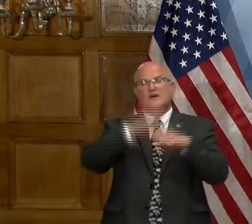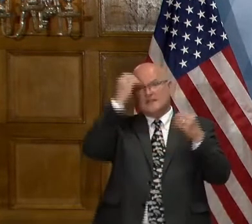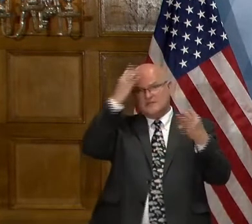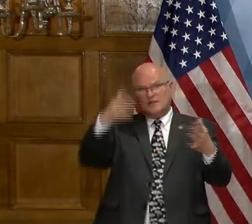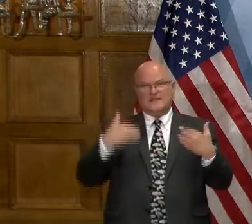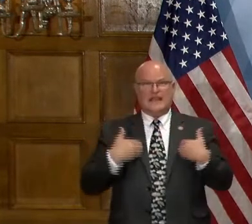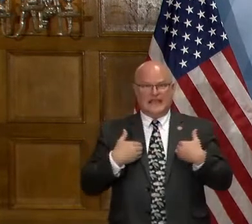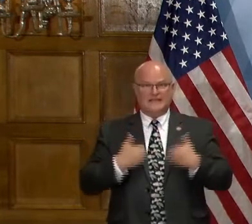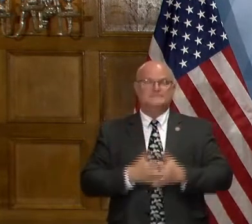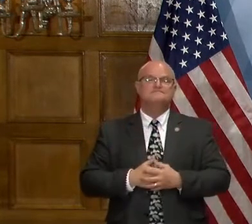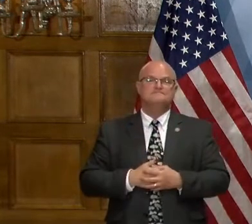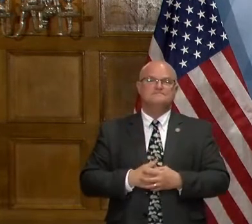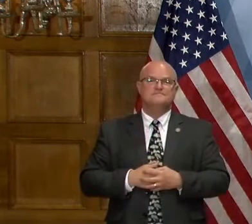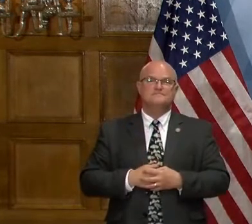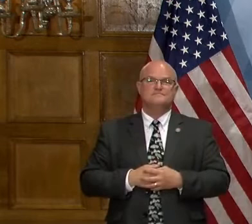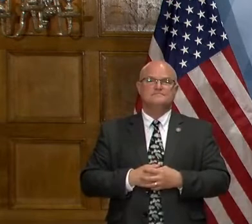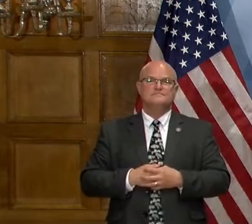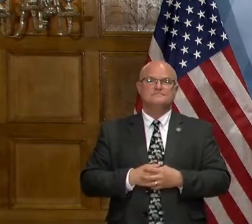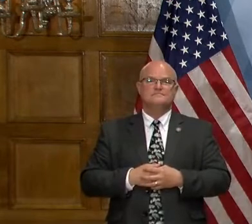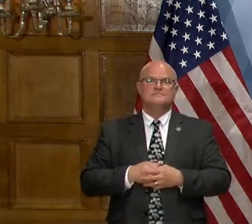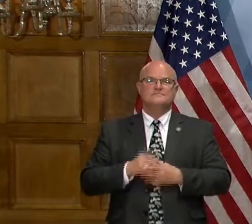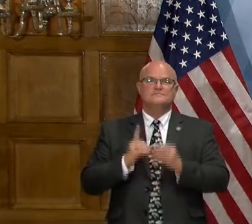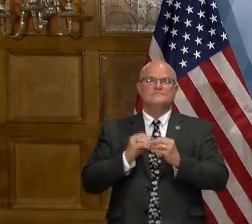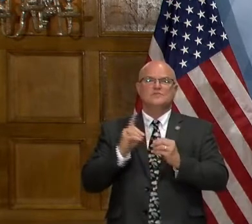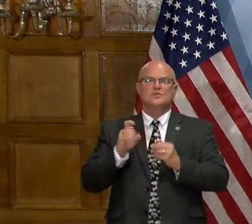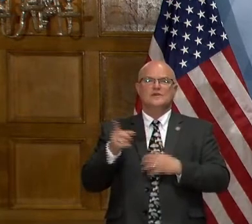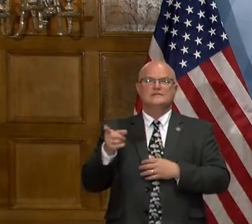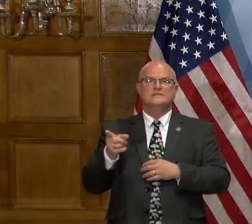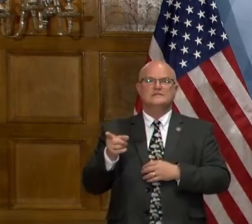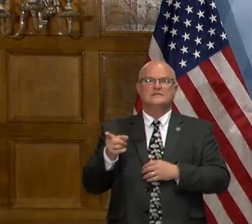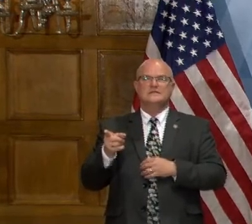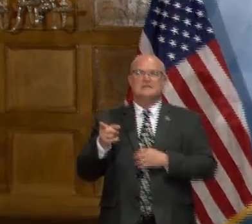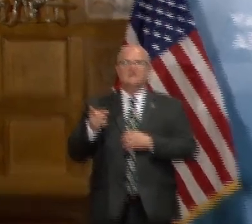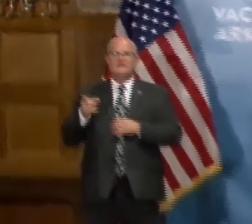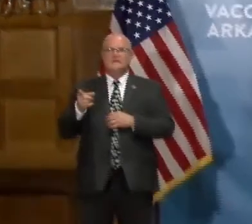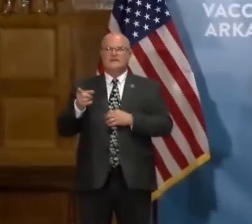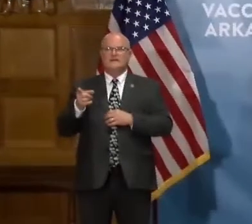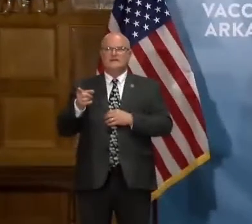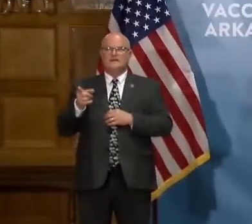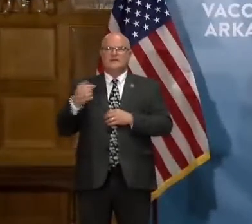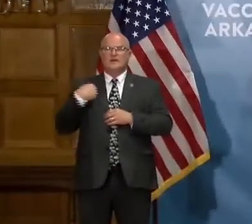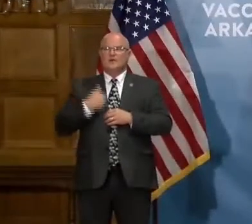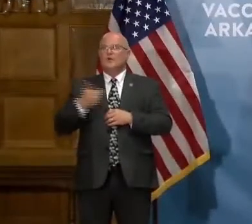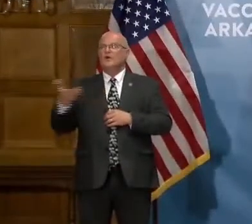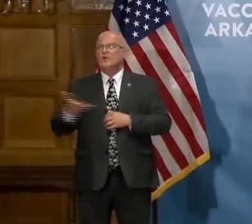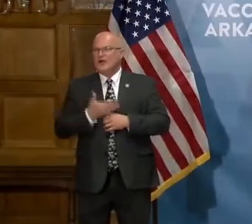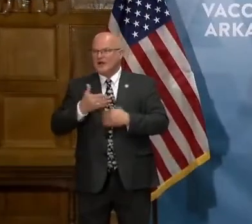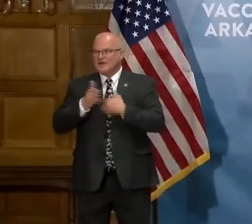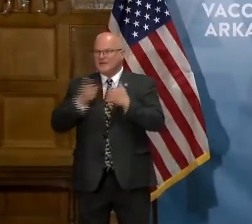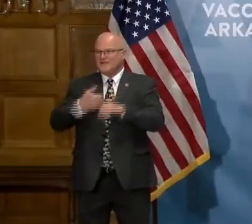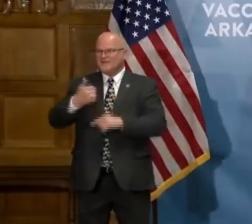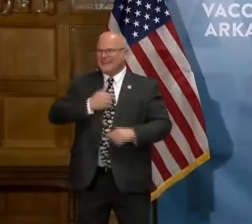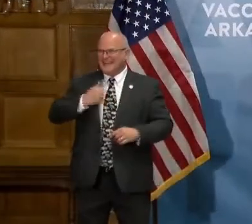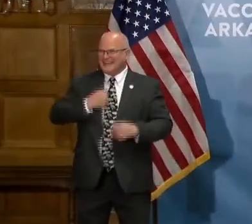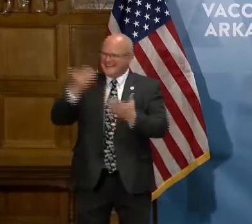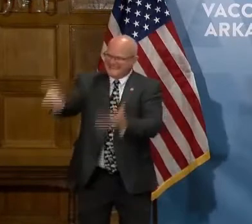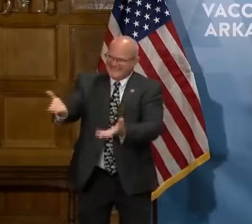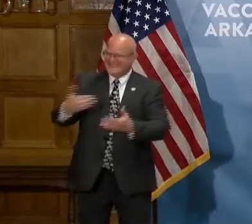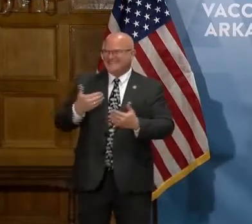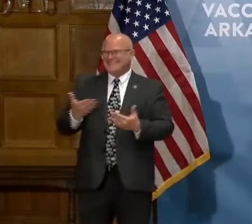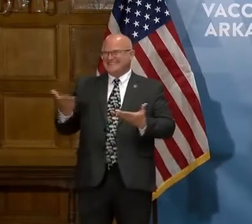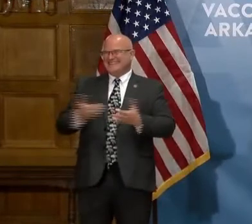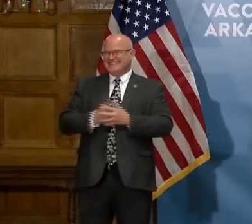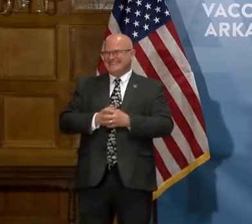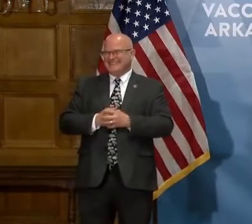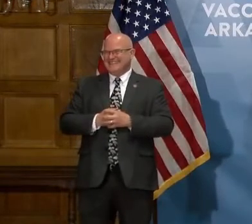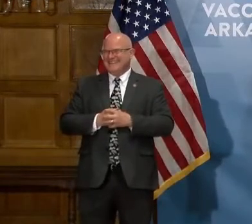had. May I ask one more quick question, Governor? Because we welcome our neighbors from Canada. Yes, please. We